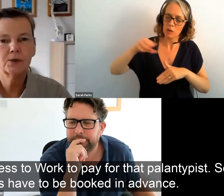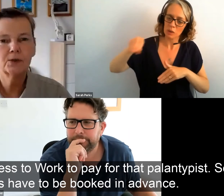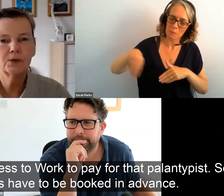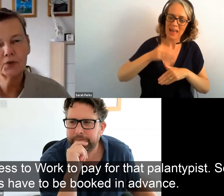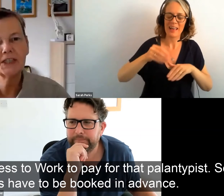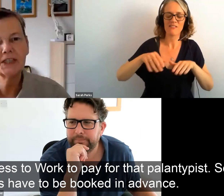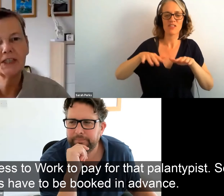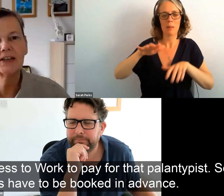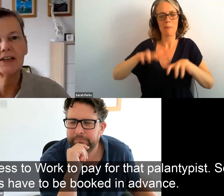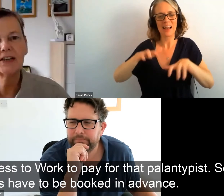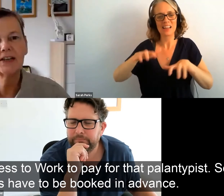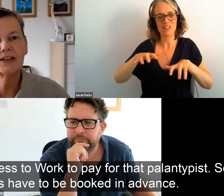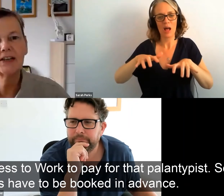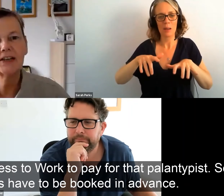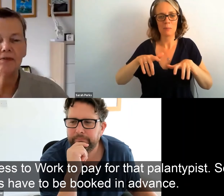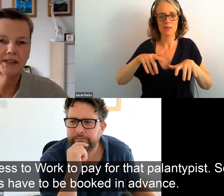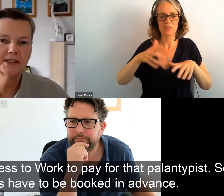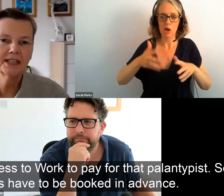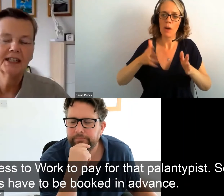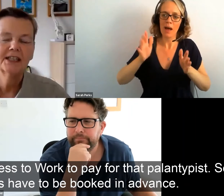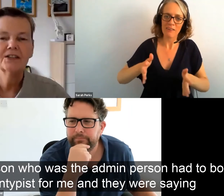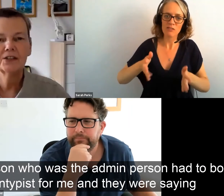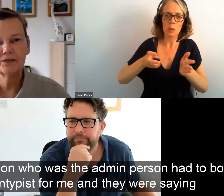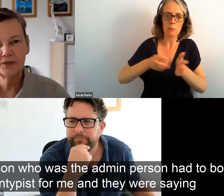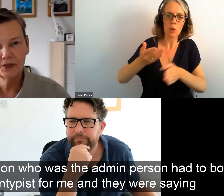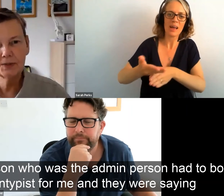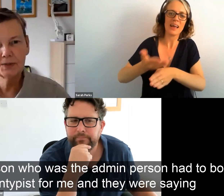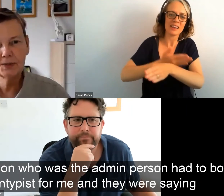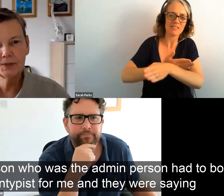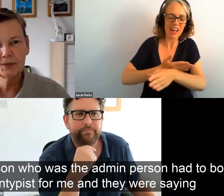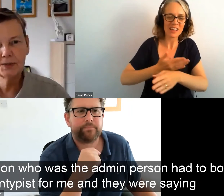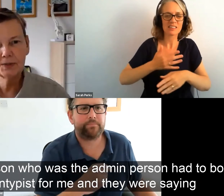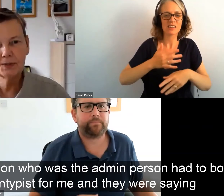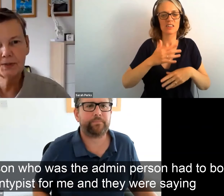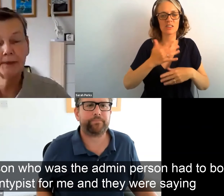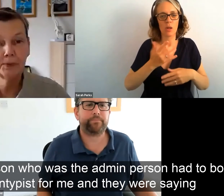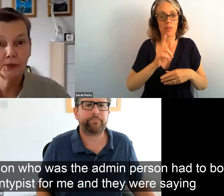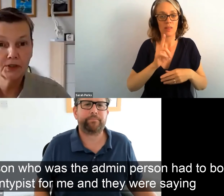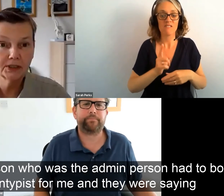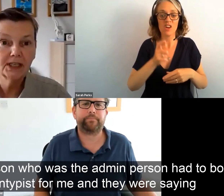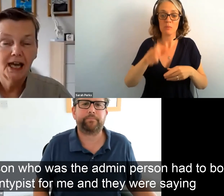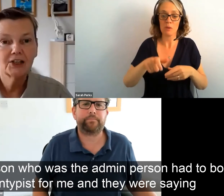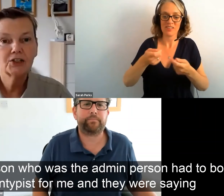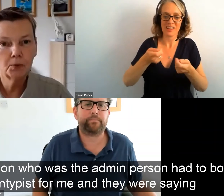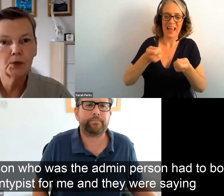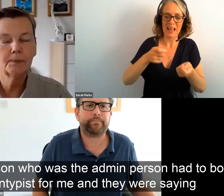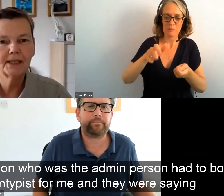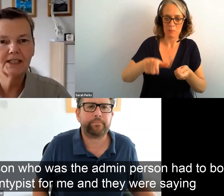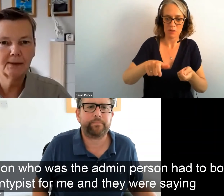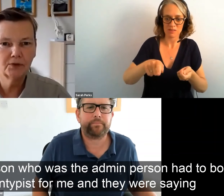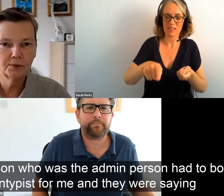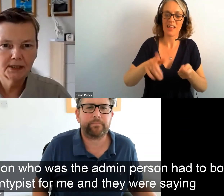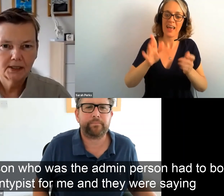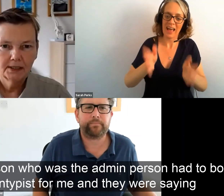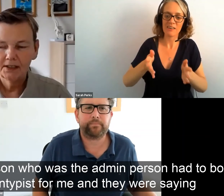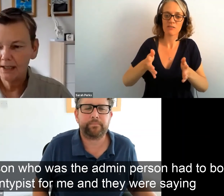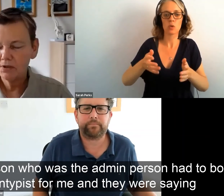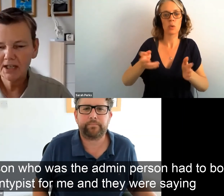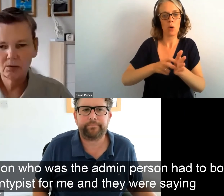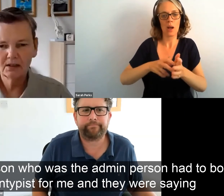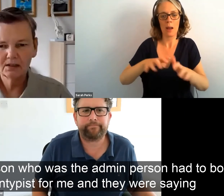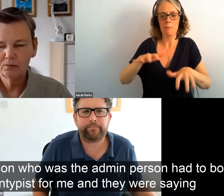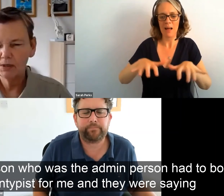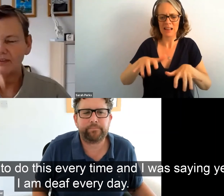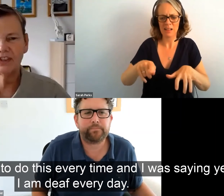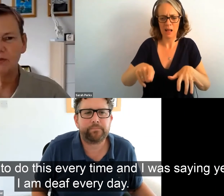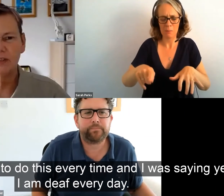So of course things have to be booked in advance. So the first person, who was the admin person, had to book the Palantype for me, and they were